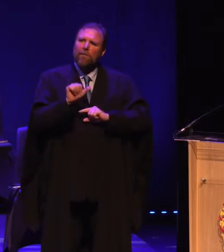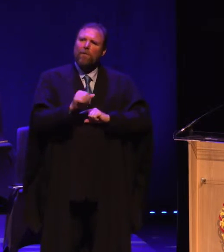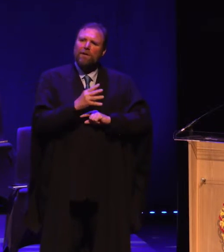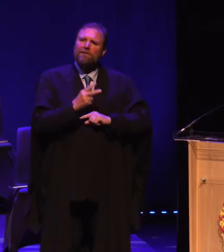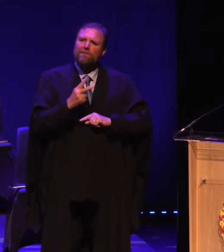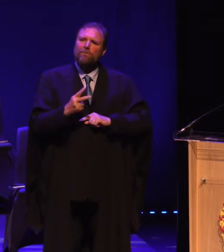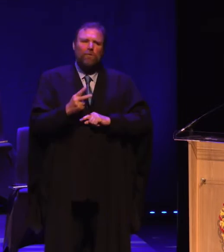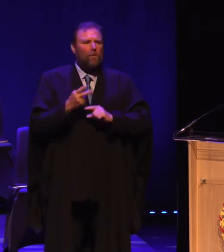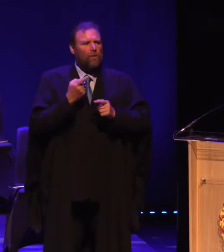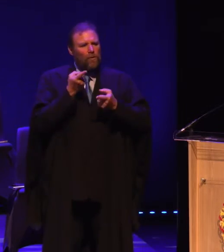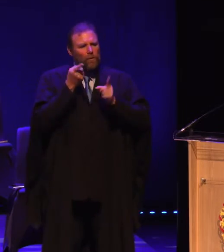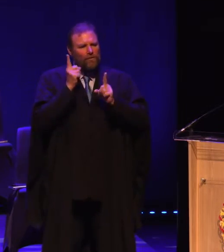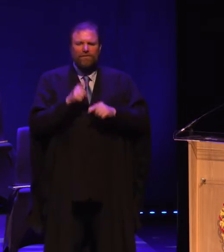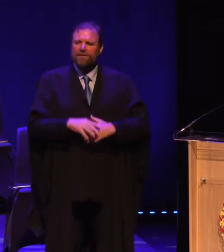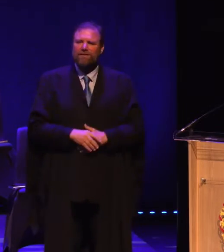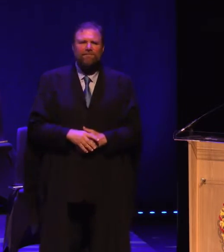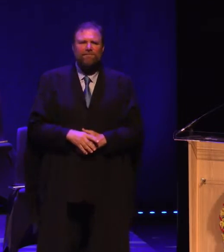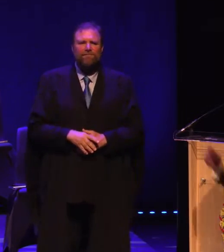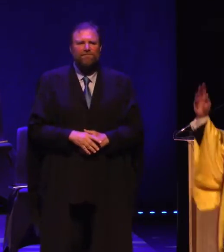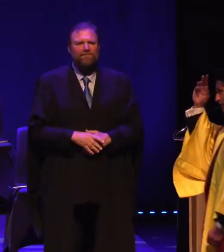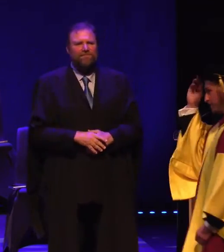University. But I'm Brad.